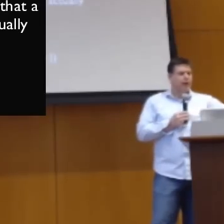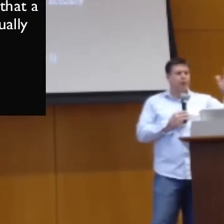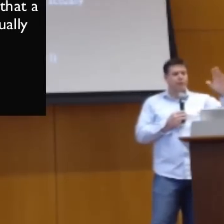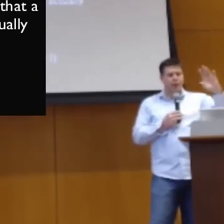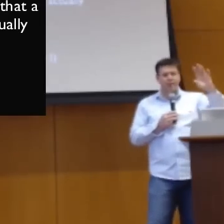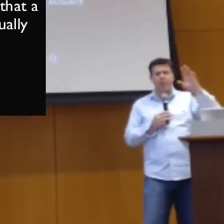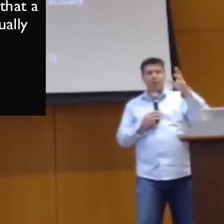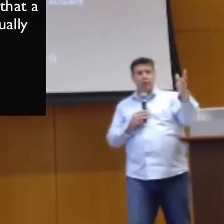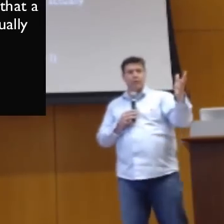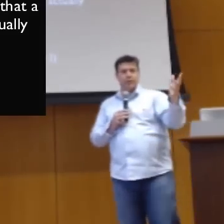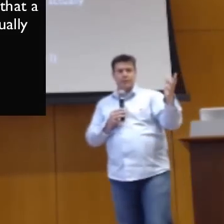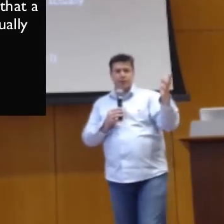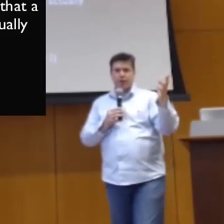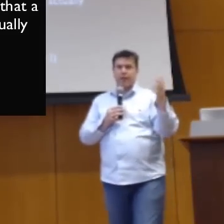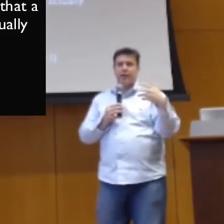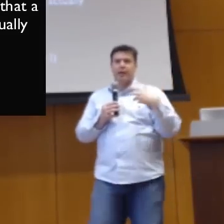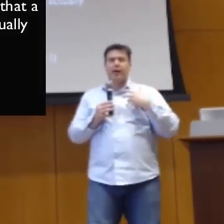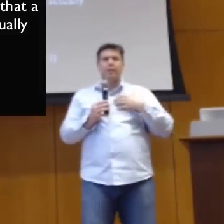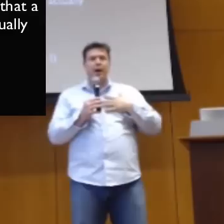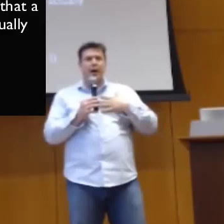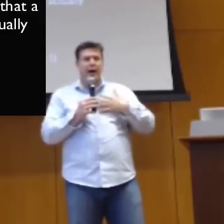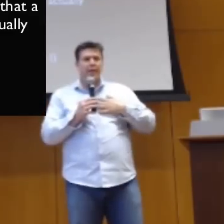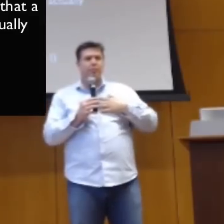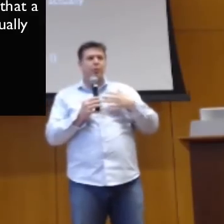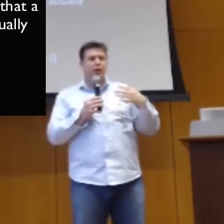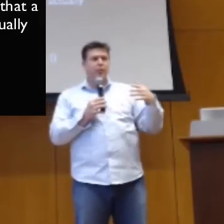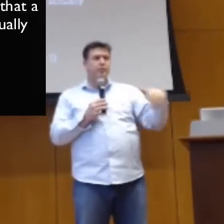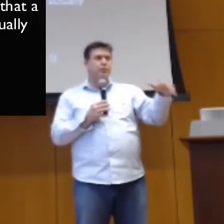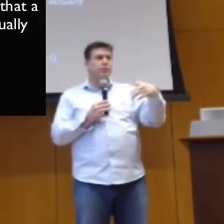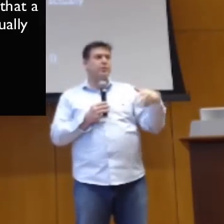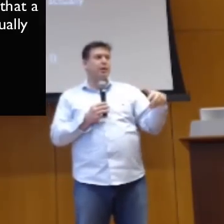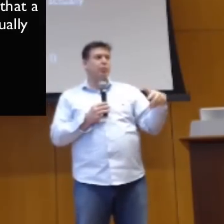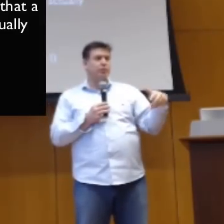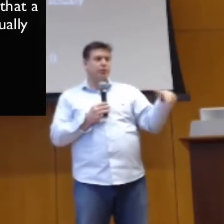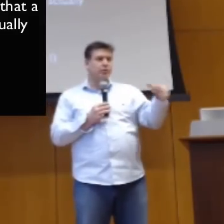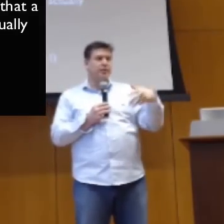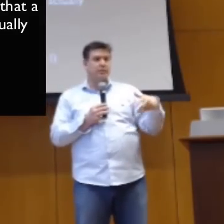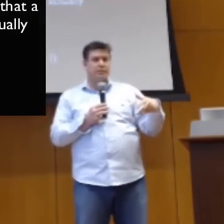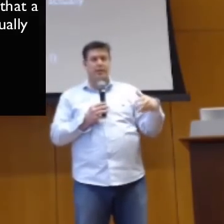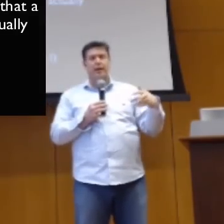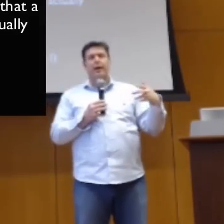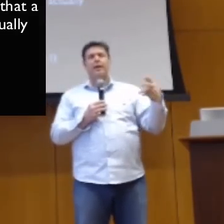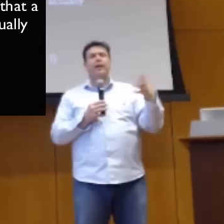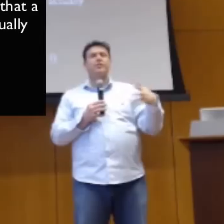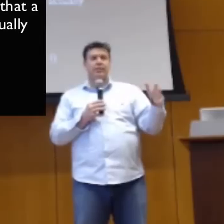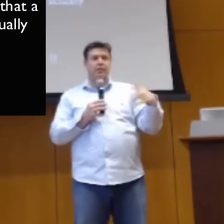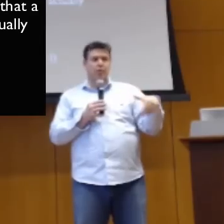Anyway, we have about 40 of these so far that I've been working with students that are research assistants. And I have seven that are